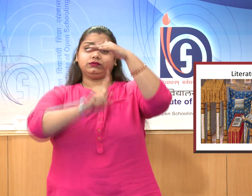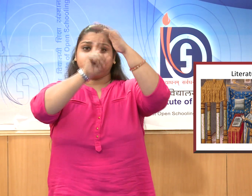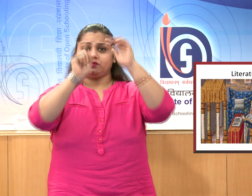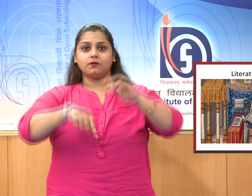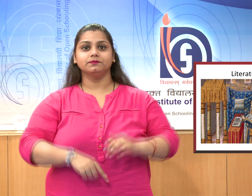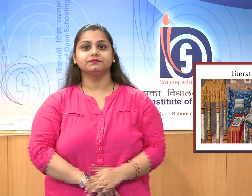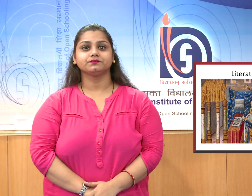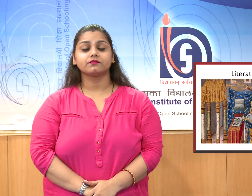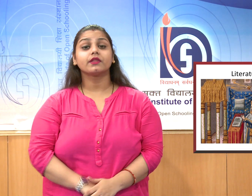In fact,